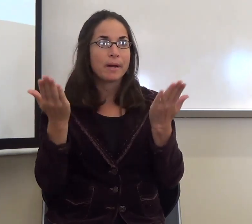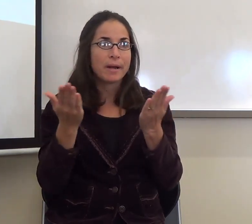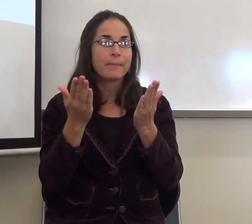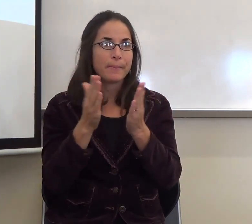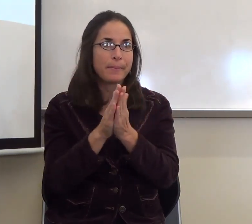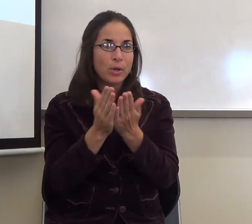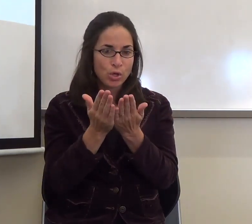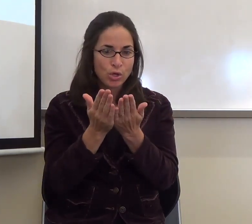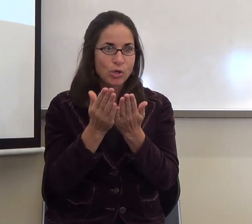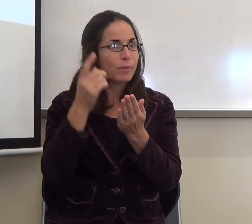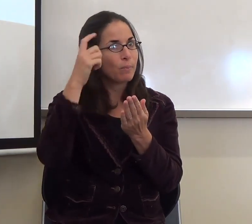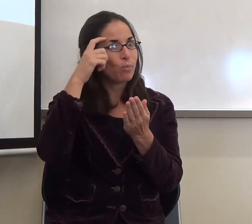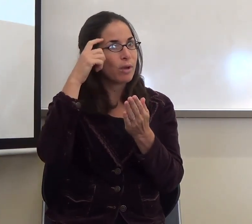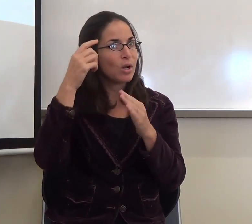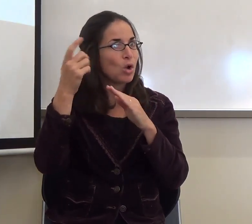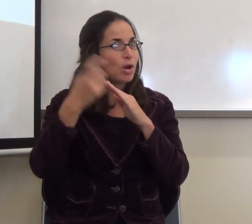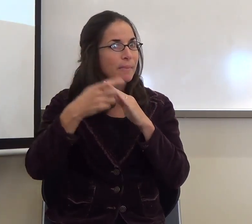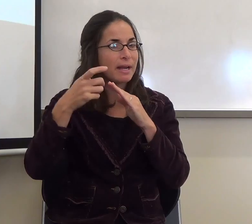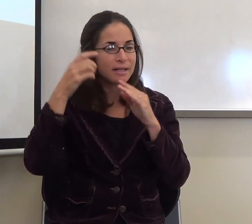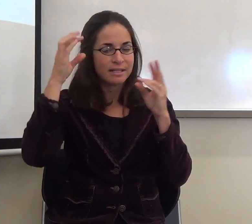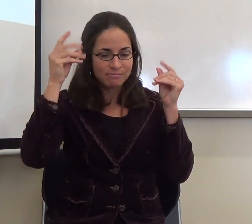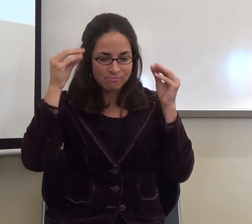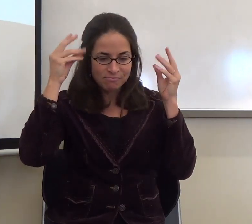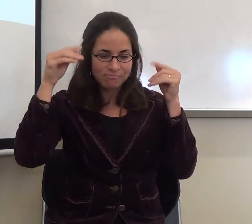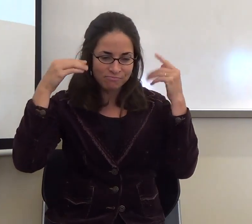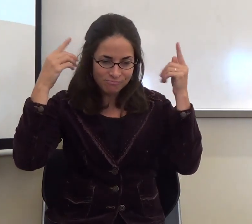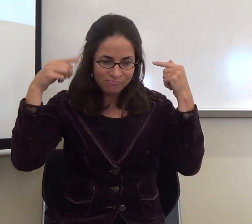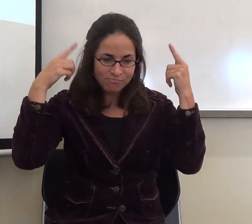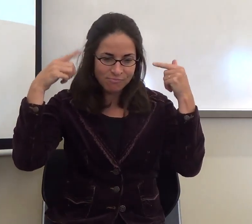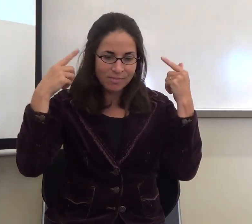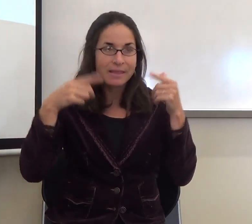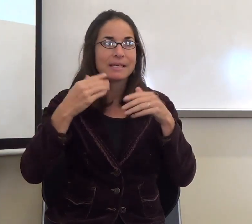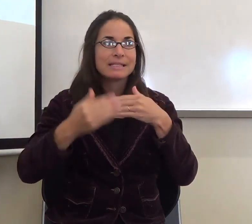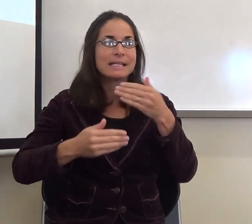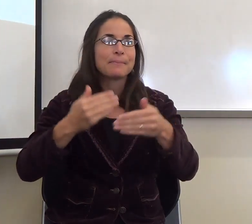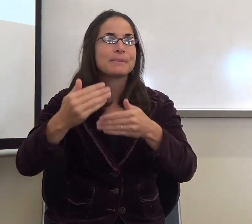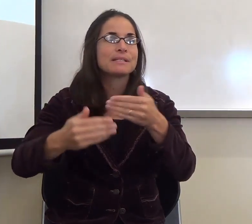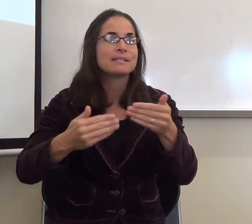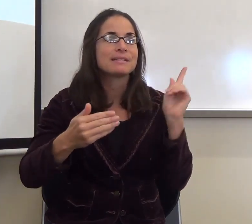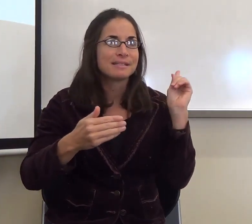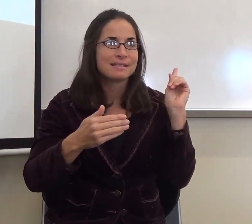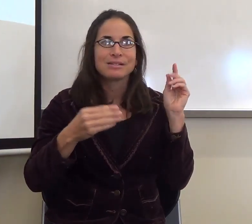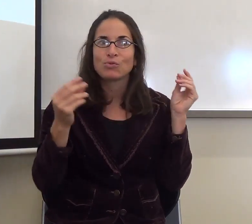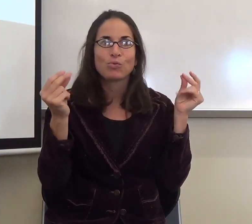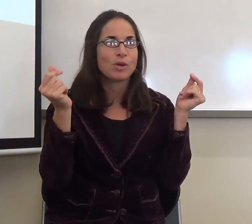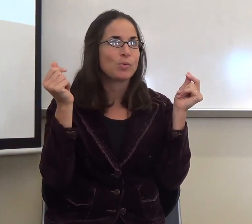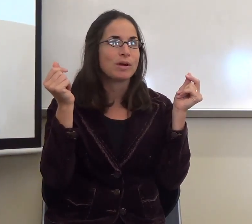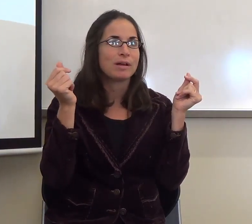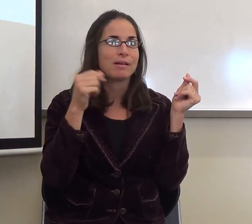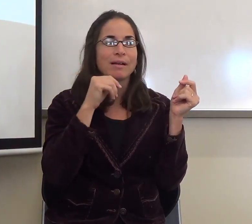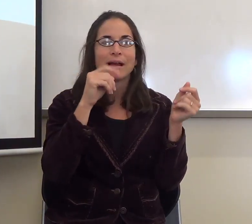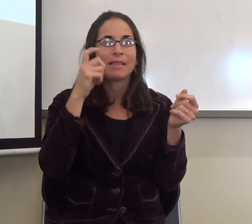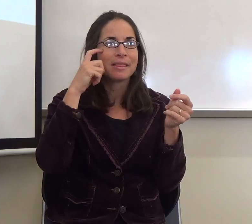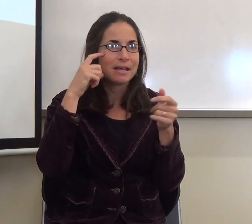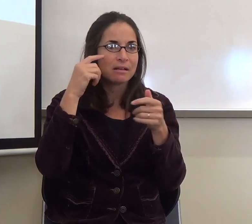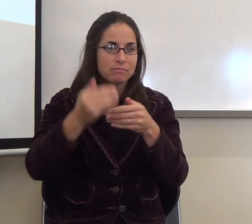your brain is automatically generating these steps. And you don't really have to think about it. You glance